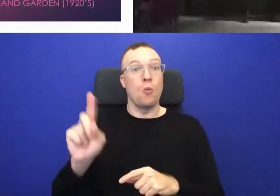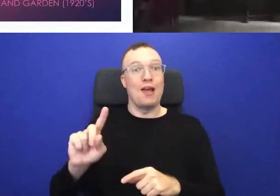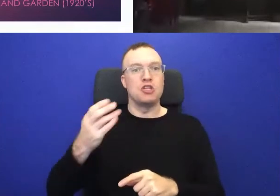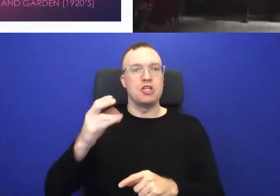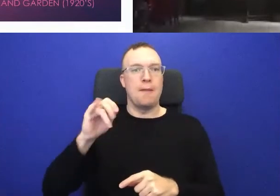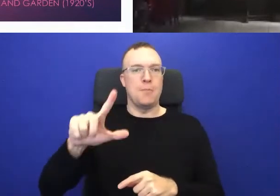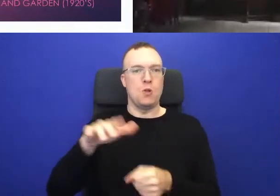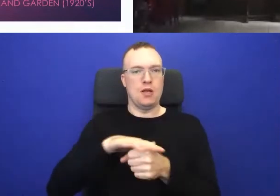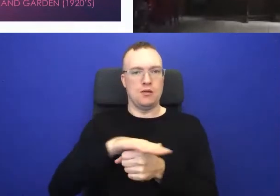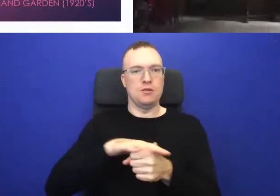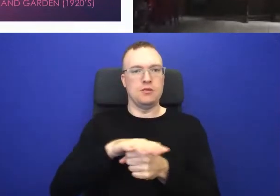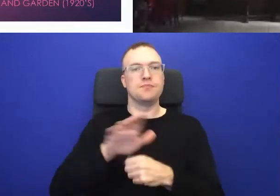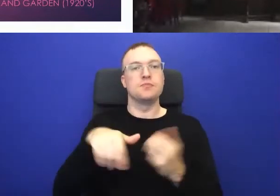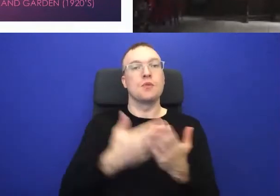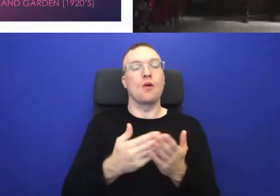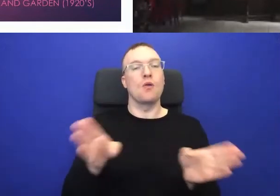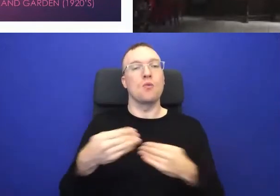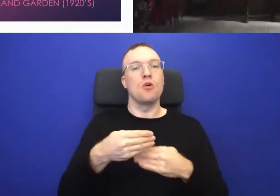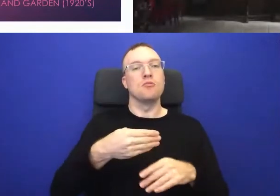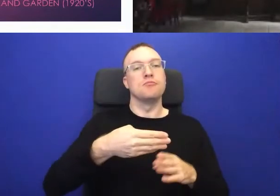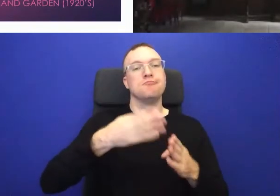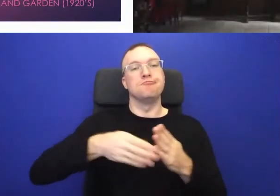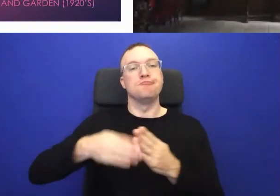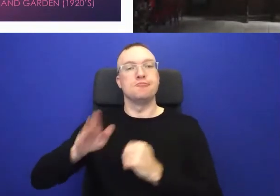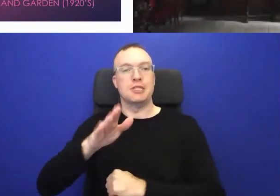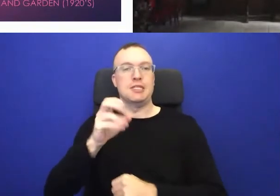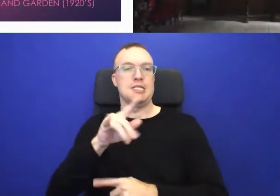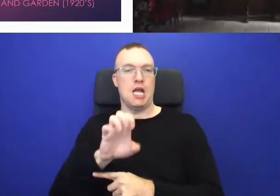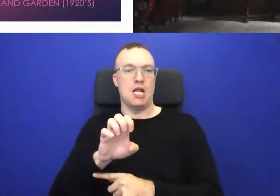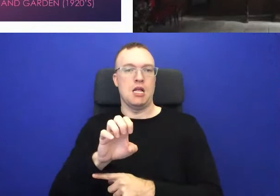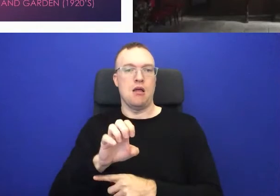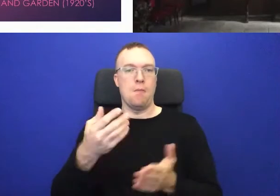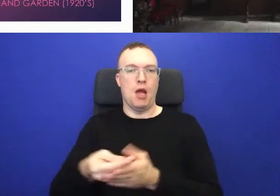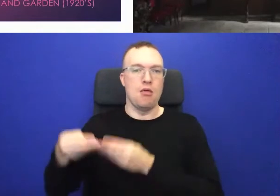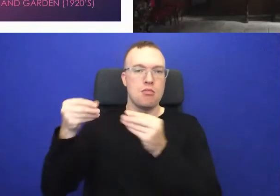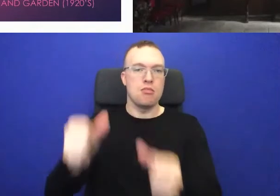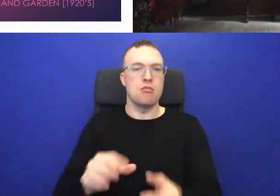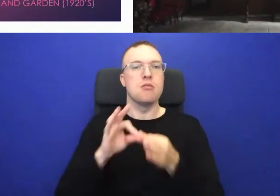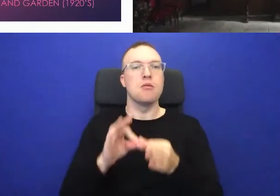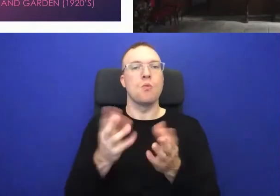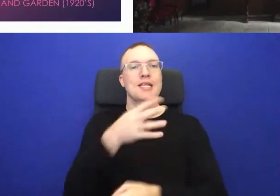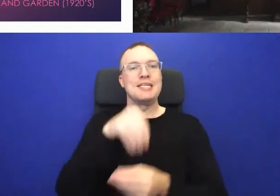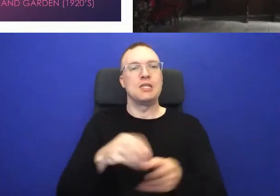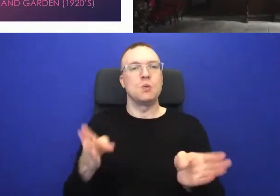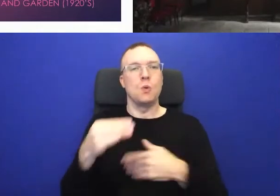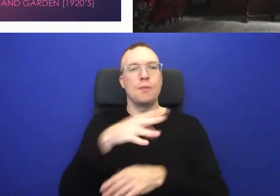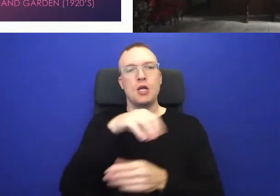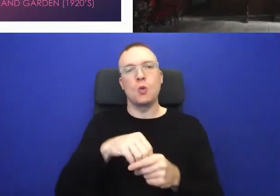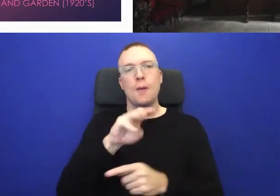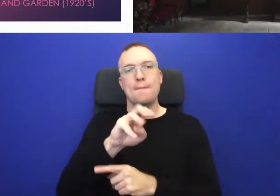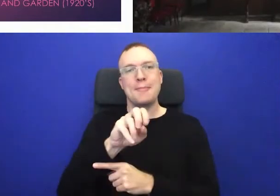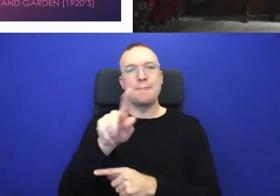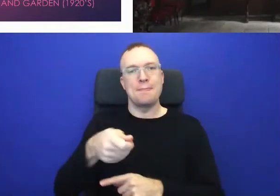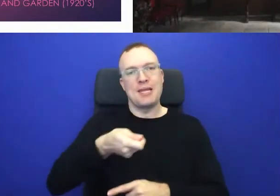furnishing all of the rooms in his own eclectic style. He spends a lot of money on contents for the rooms, including medieval tapestries, 18th